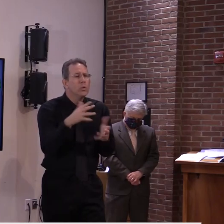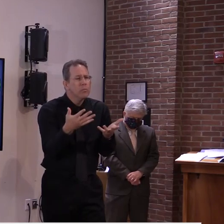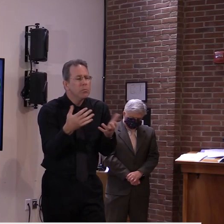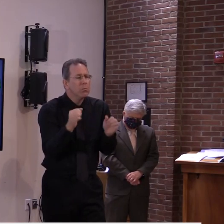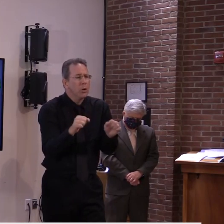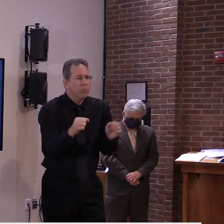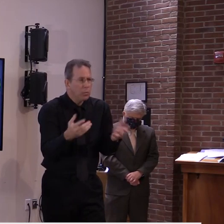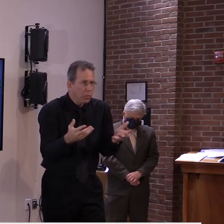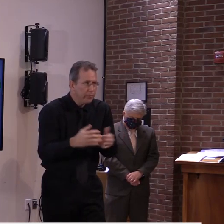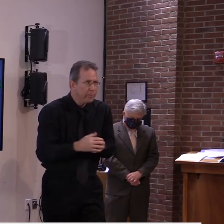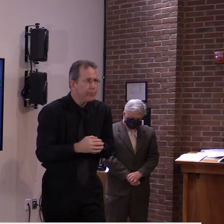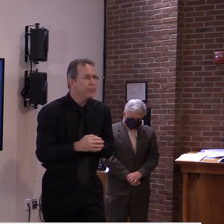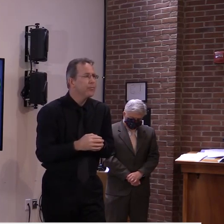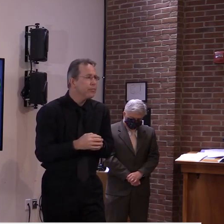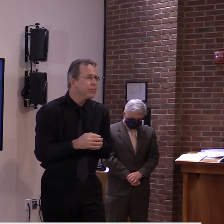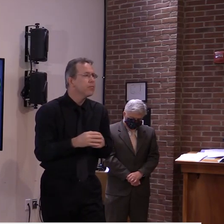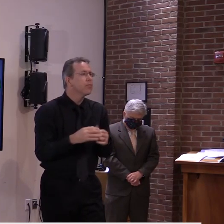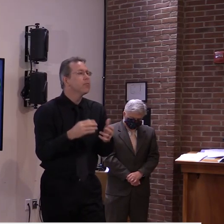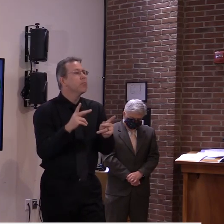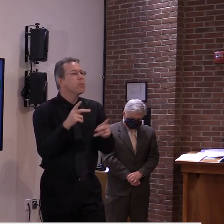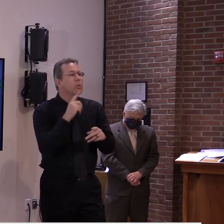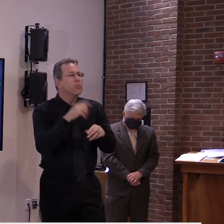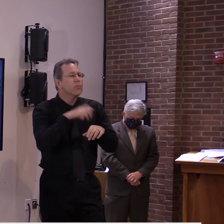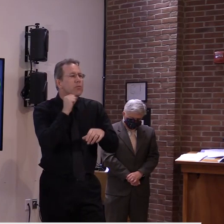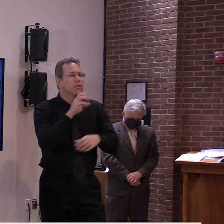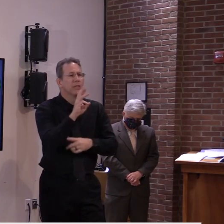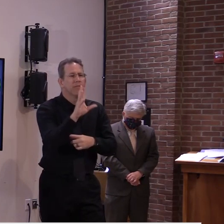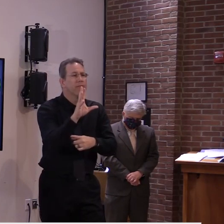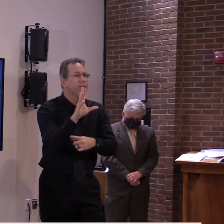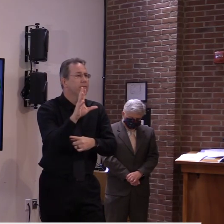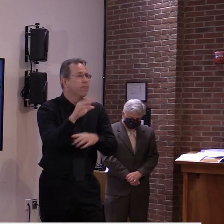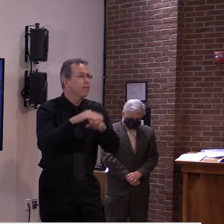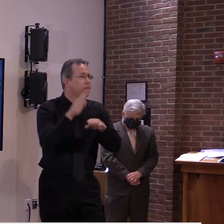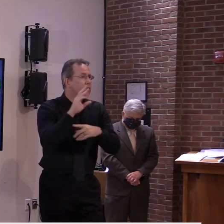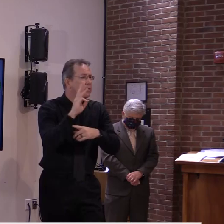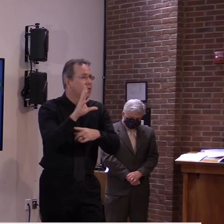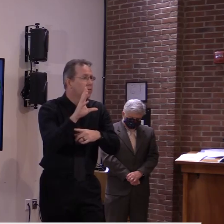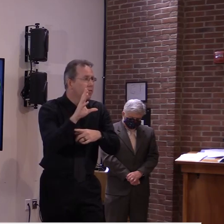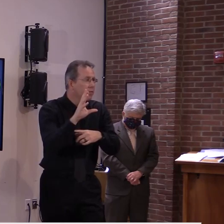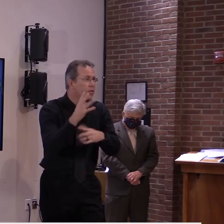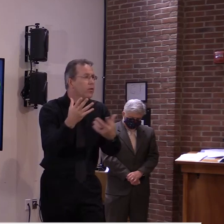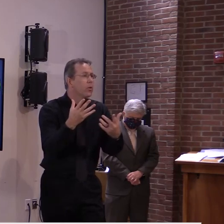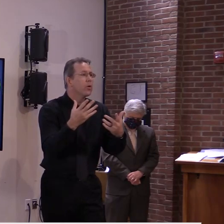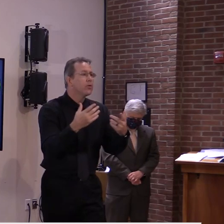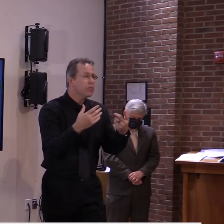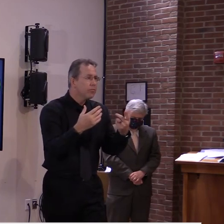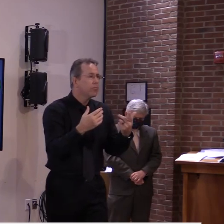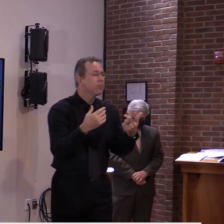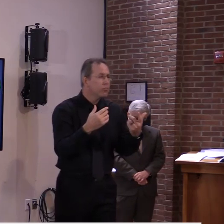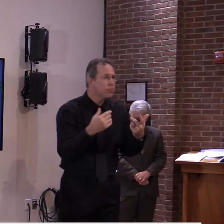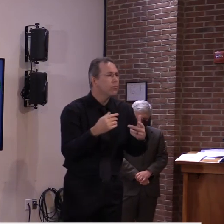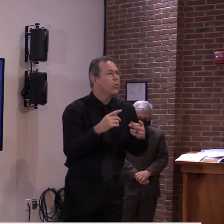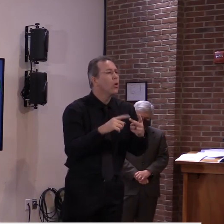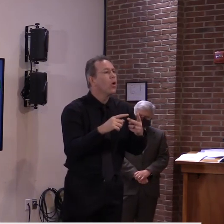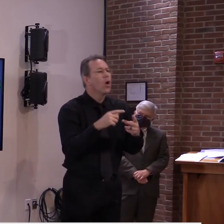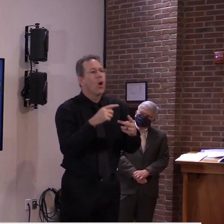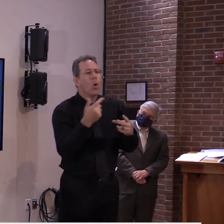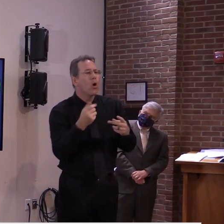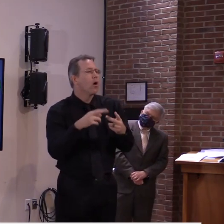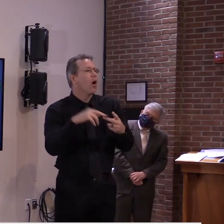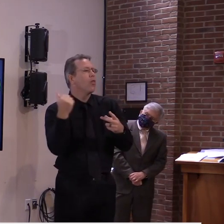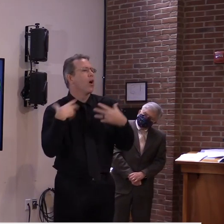are over age 65, people who are under age 65 or over 65 who have other conditions,